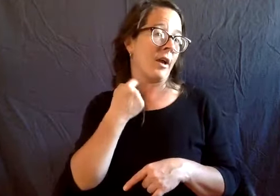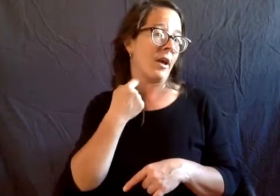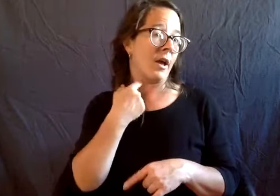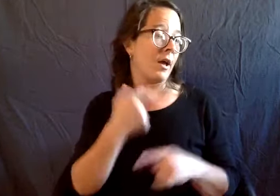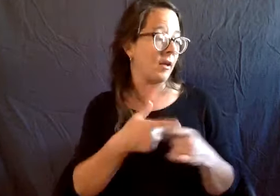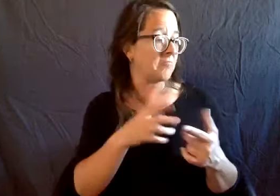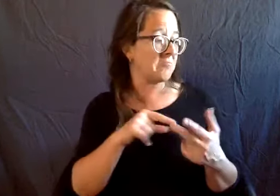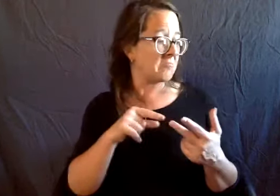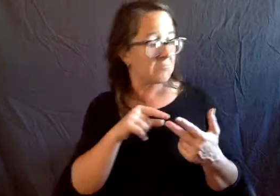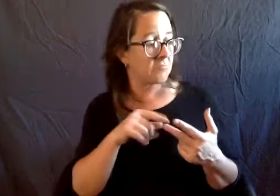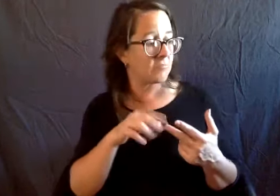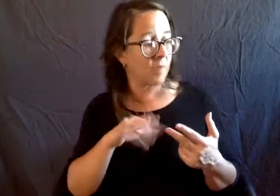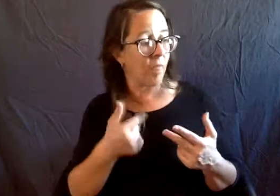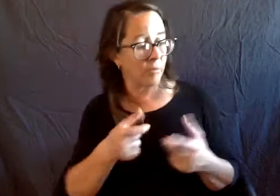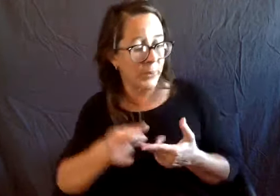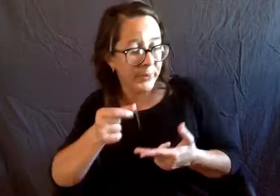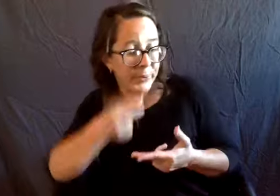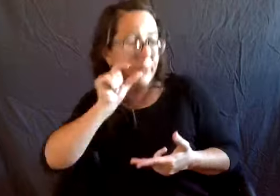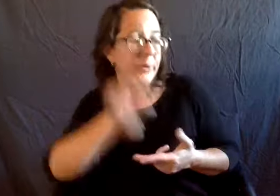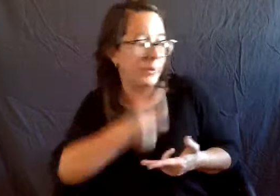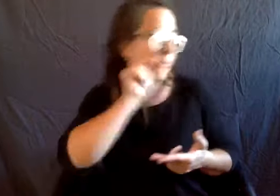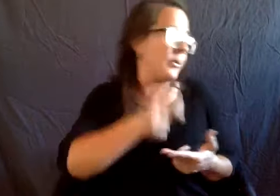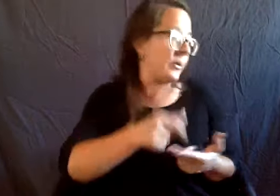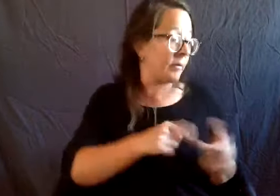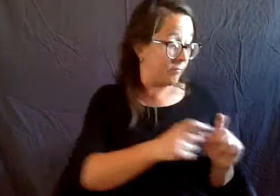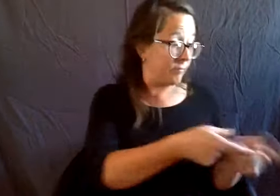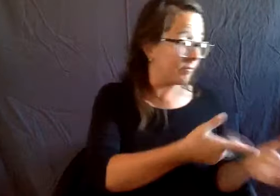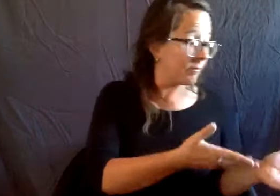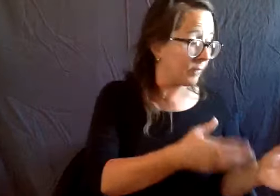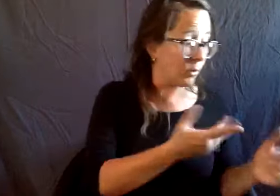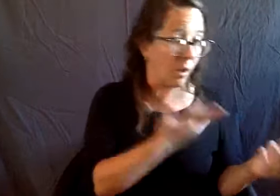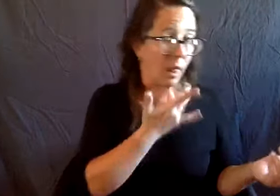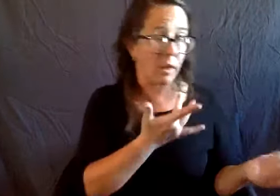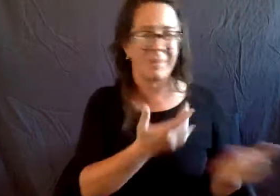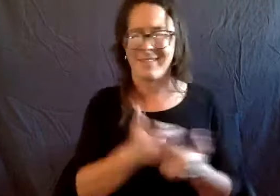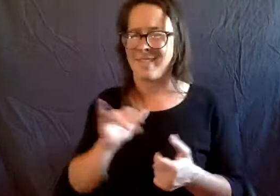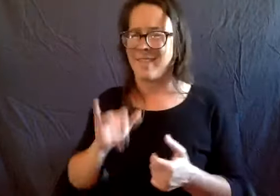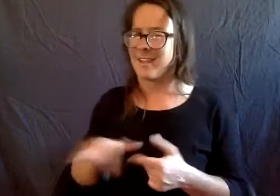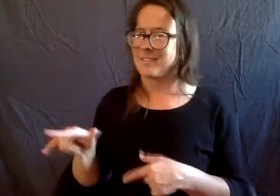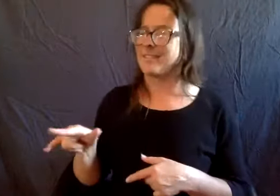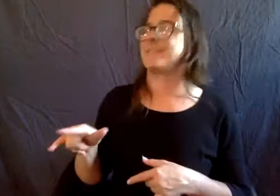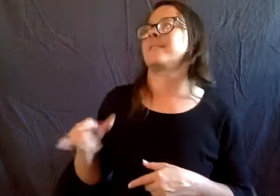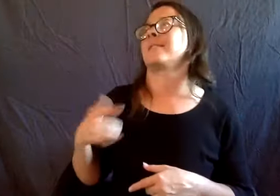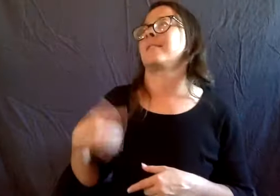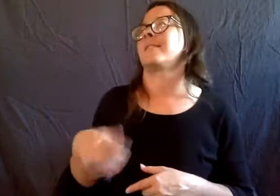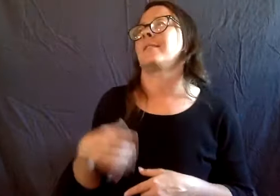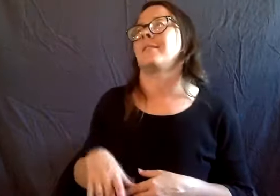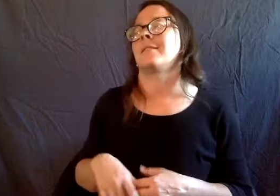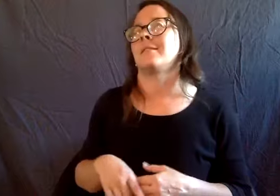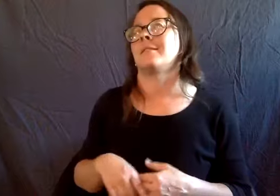on and on like that. And some drinkers understand this, that's humiliating. When you can't even